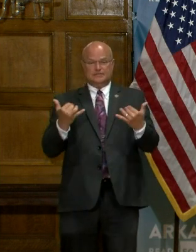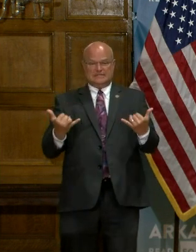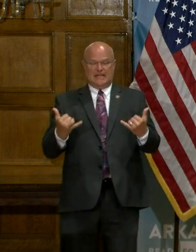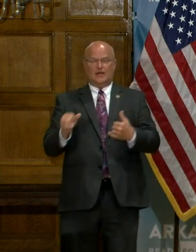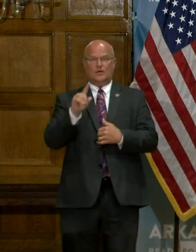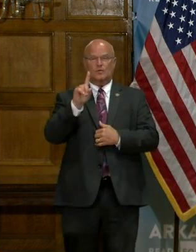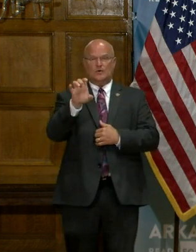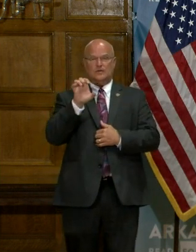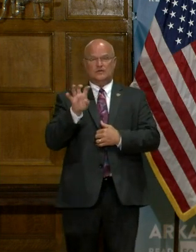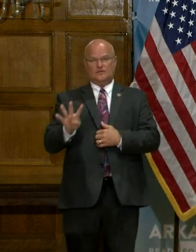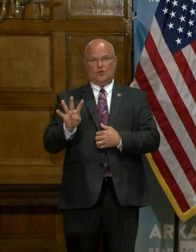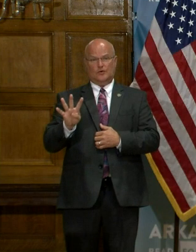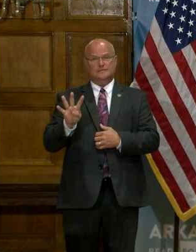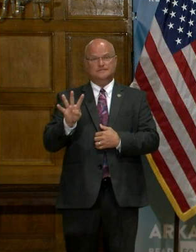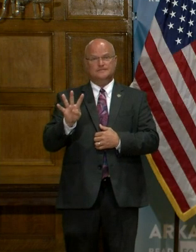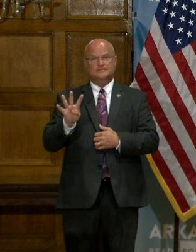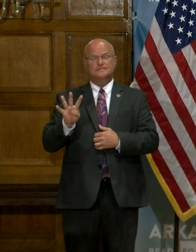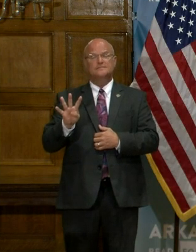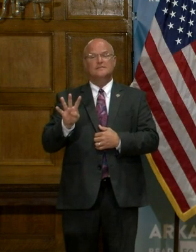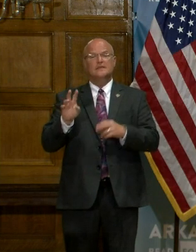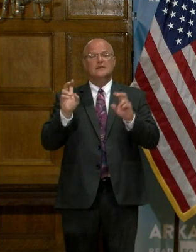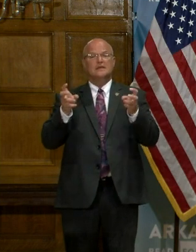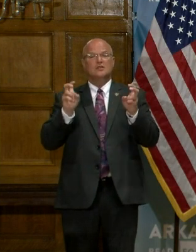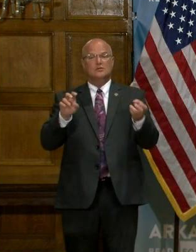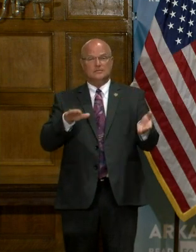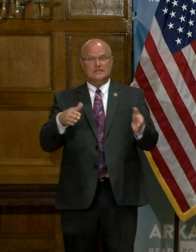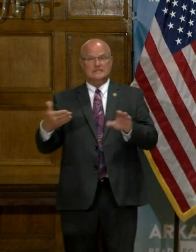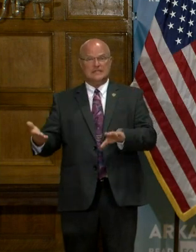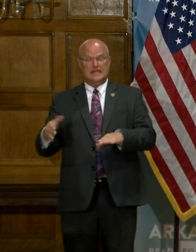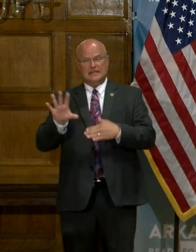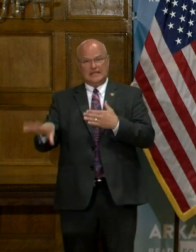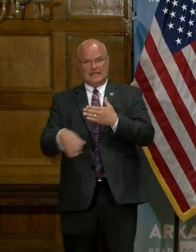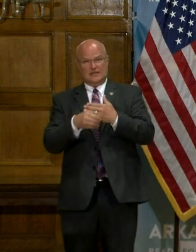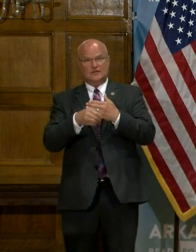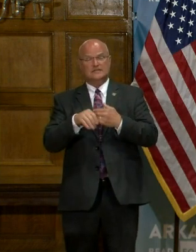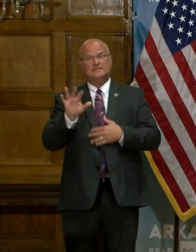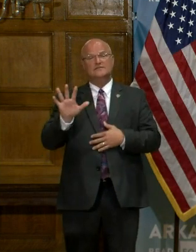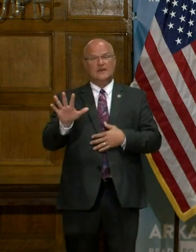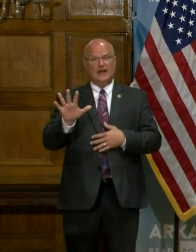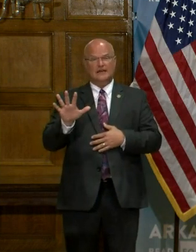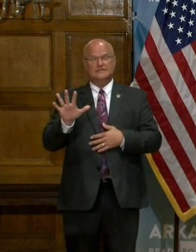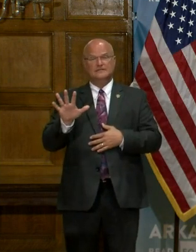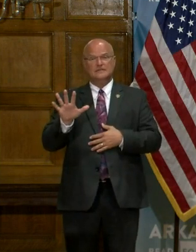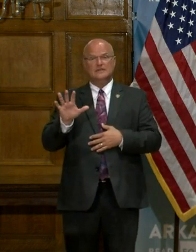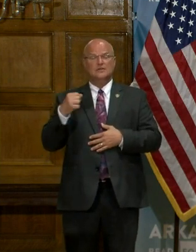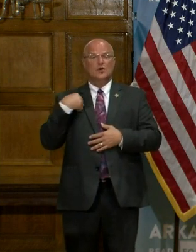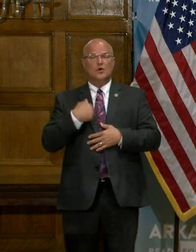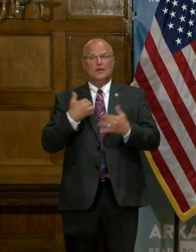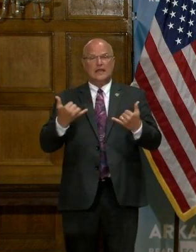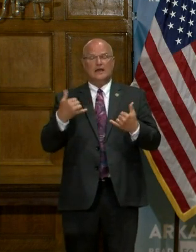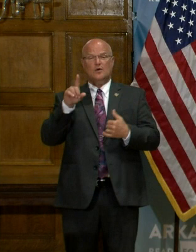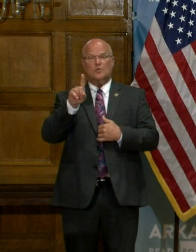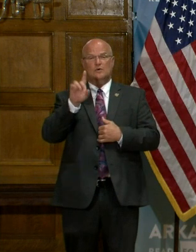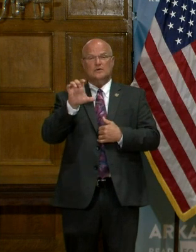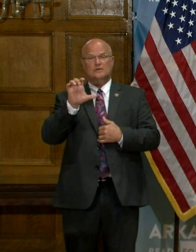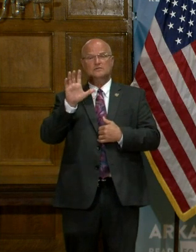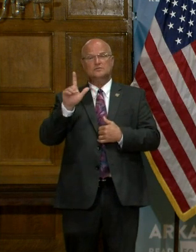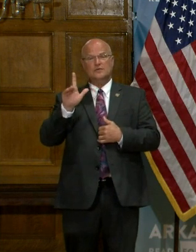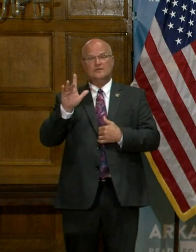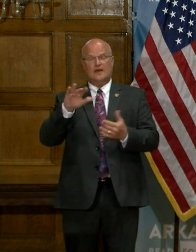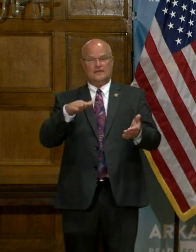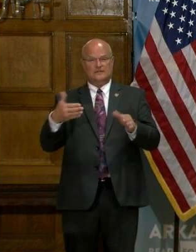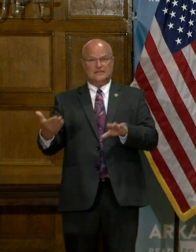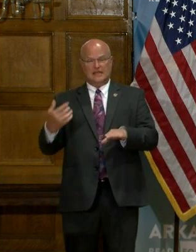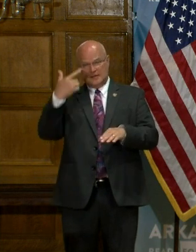to 104. In terms of deaths, we have an increase of 5, so we're at 125 deaths